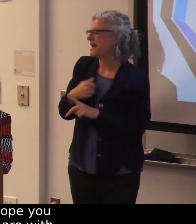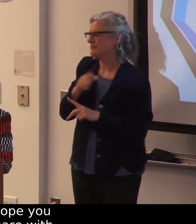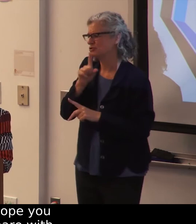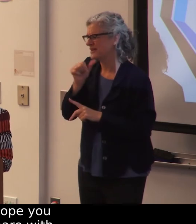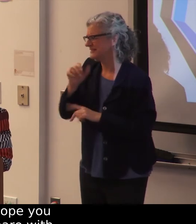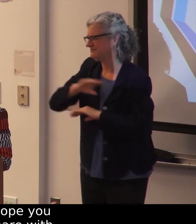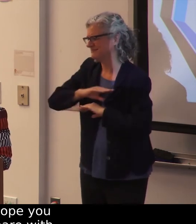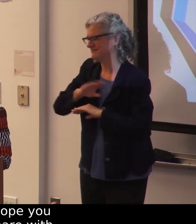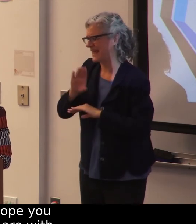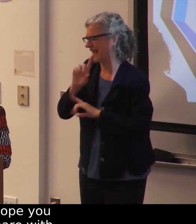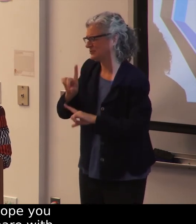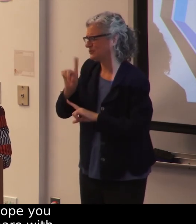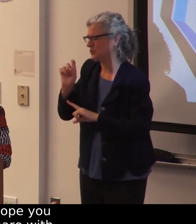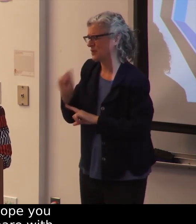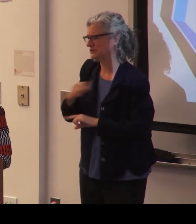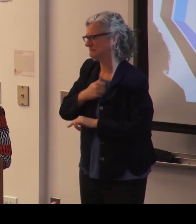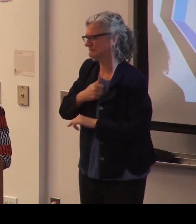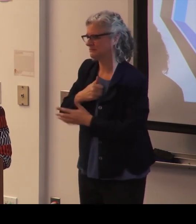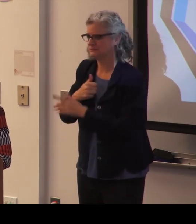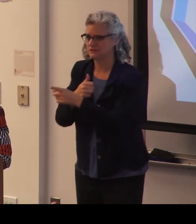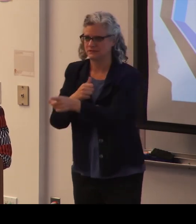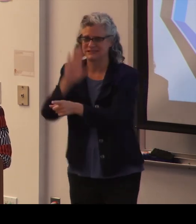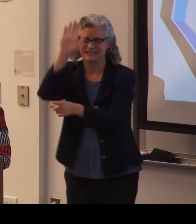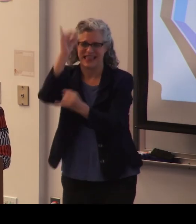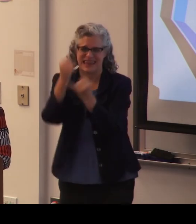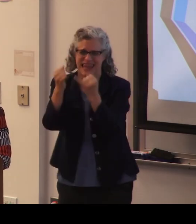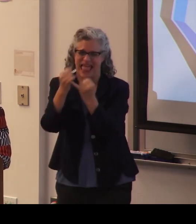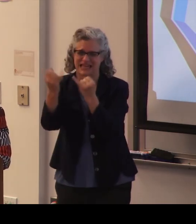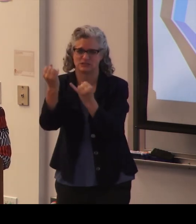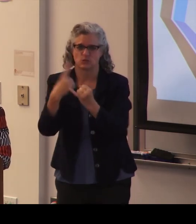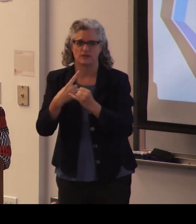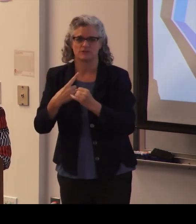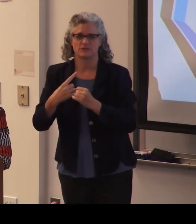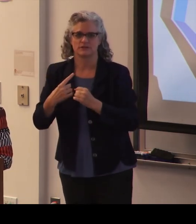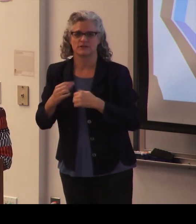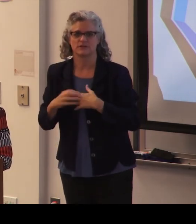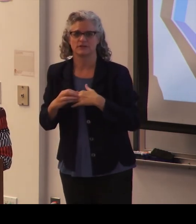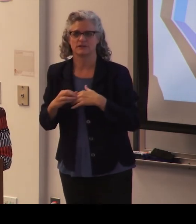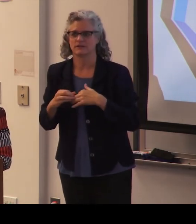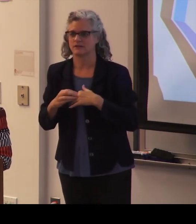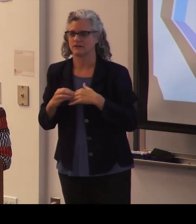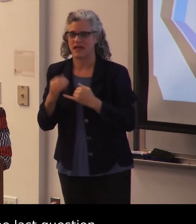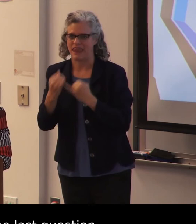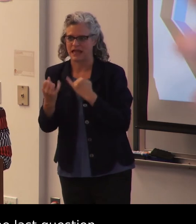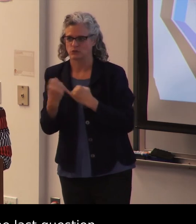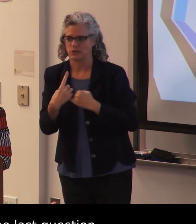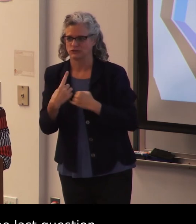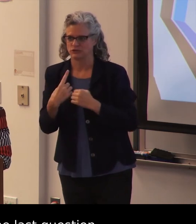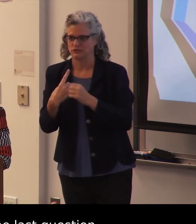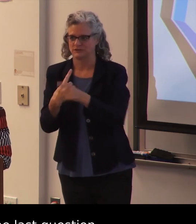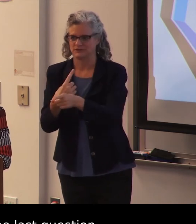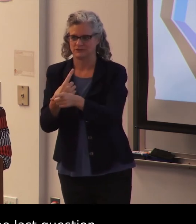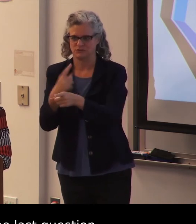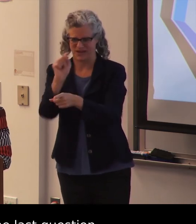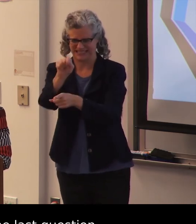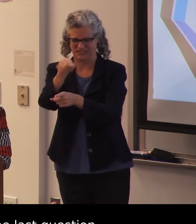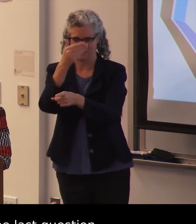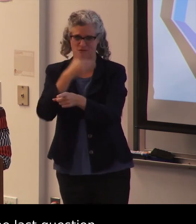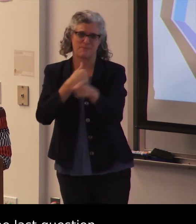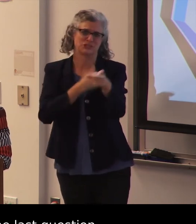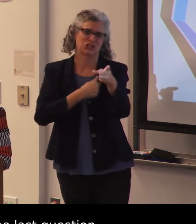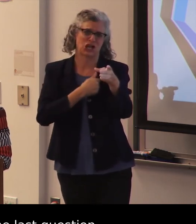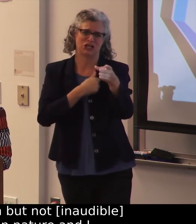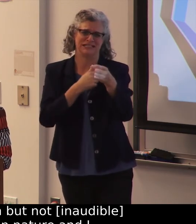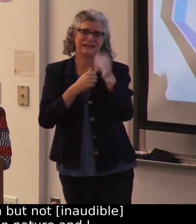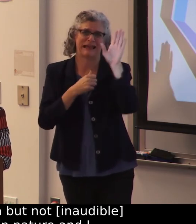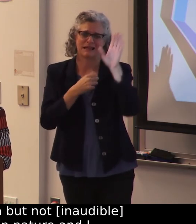me. Thank you. This is the last question. Okay. I have a question. But not the last. Sorry, this is the last question. I'm sorry.